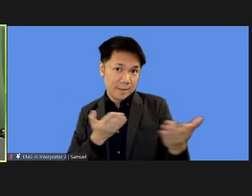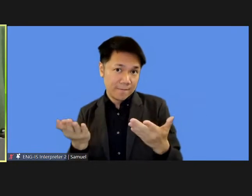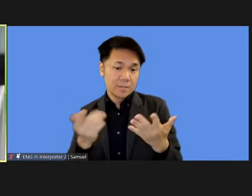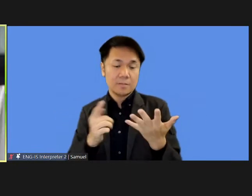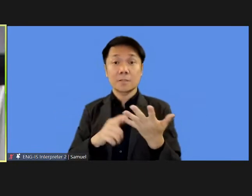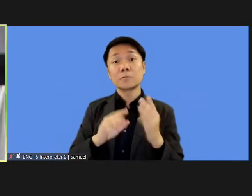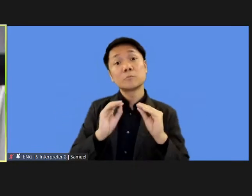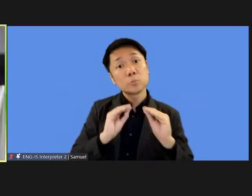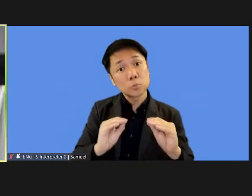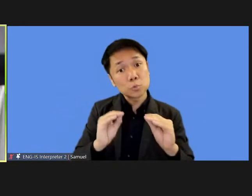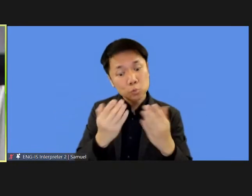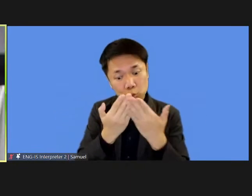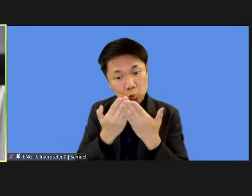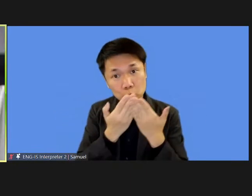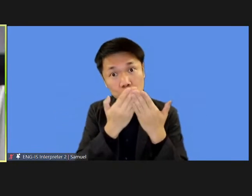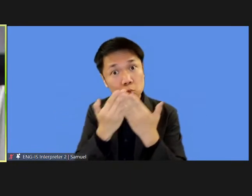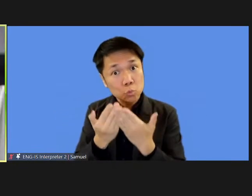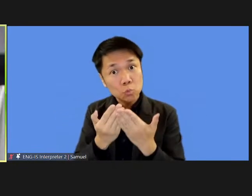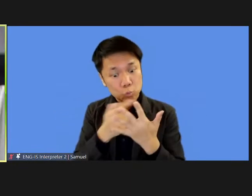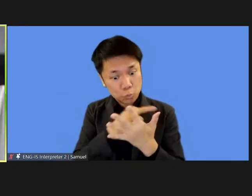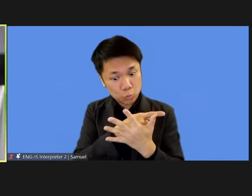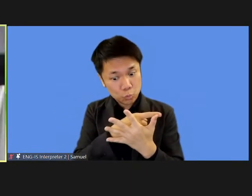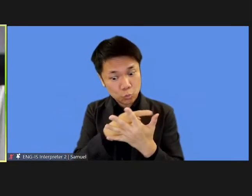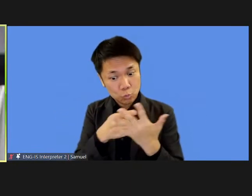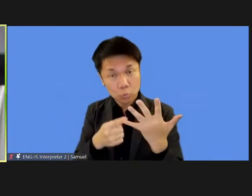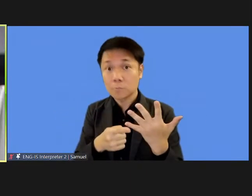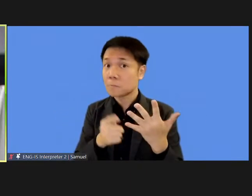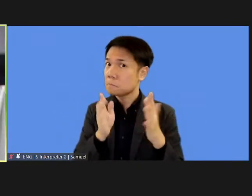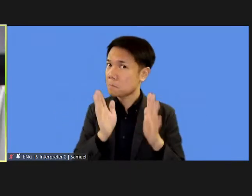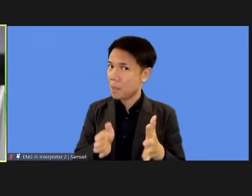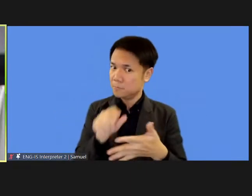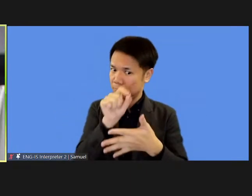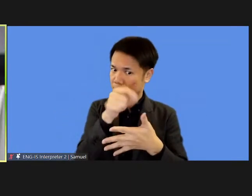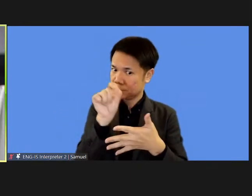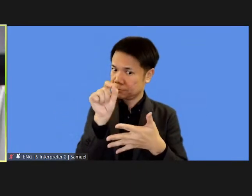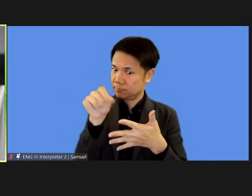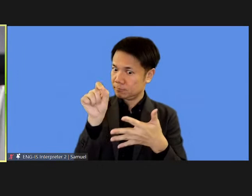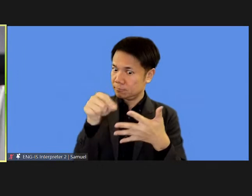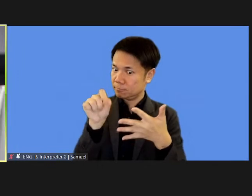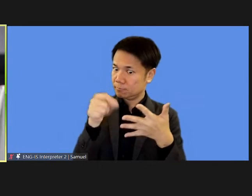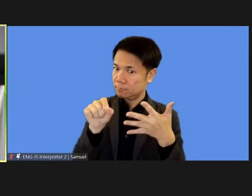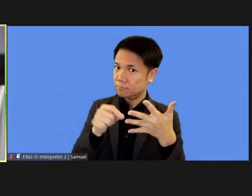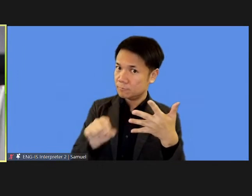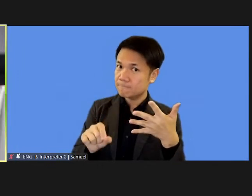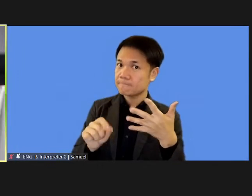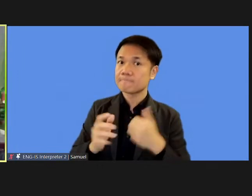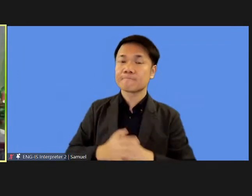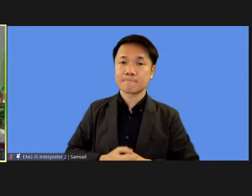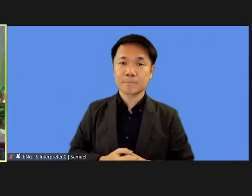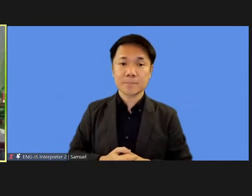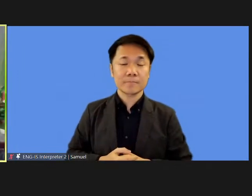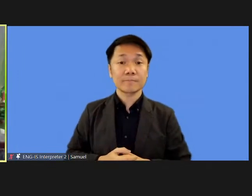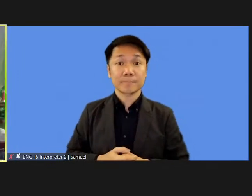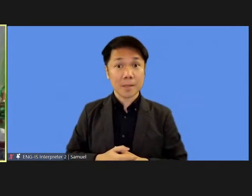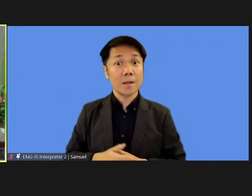services at the level of the region. Now, at the level of the region, like I said, you have structures. One of these